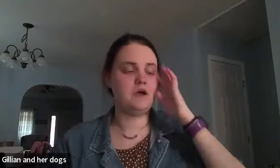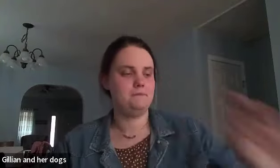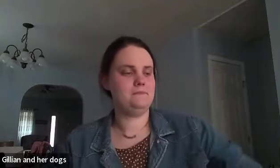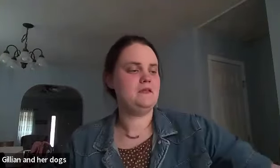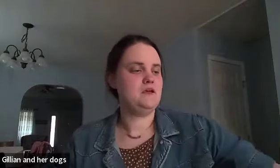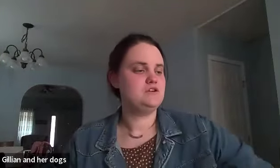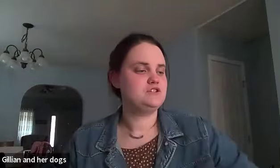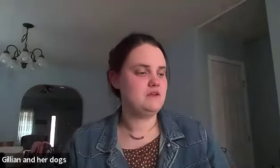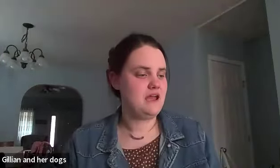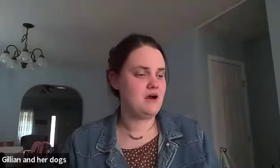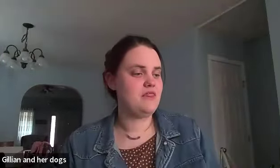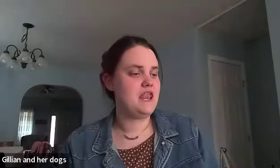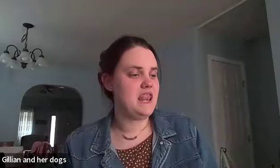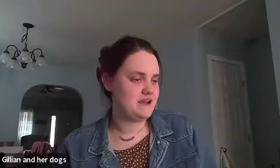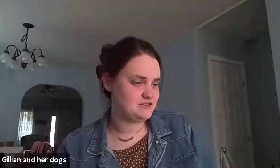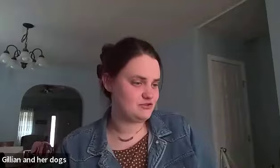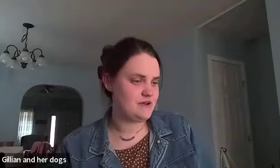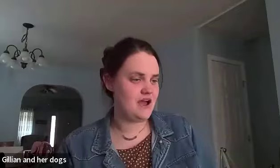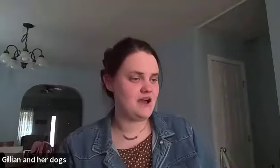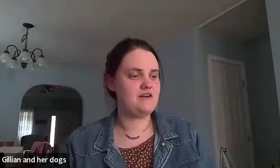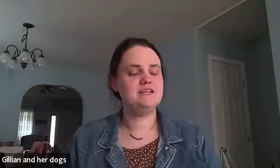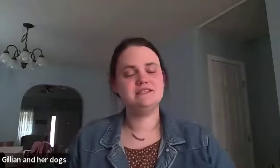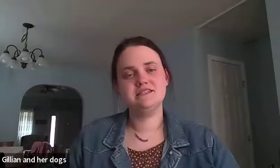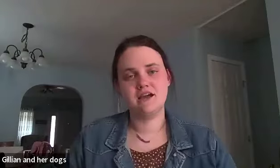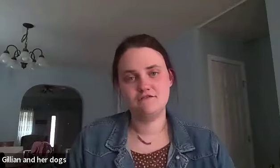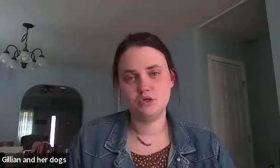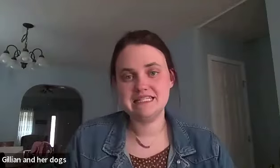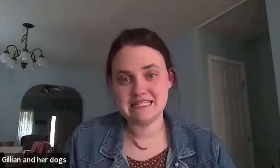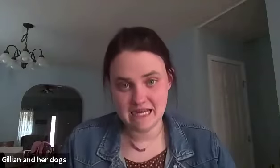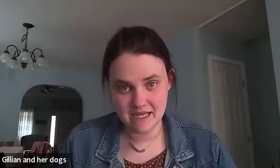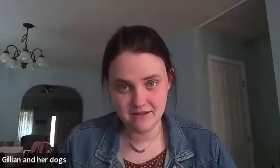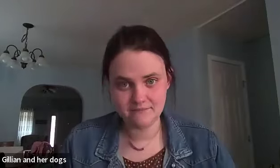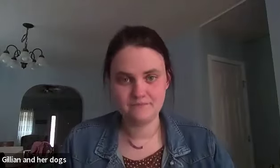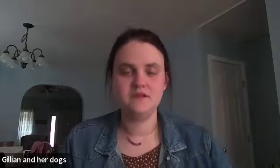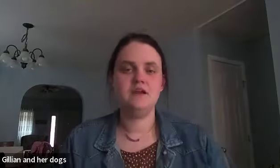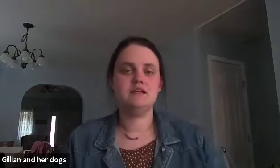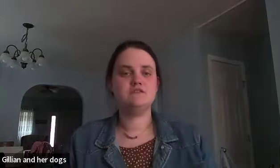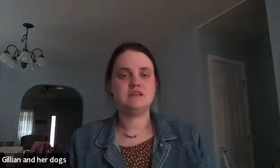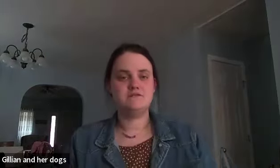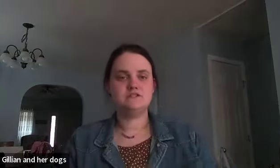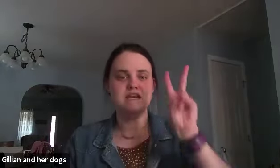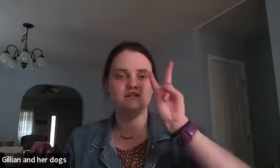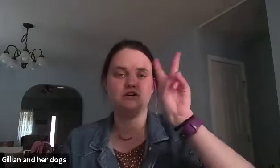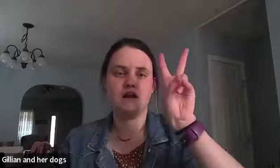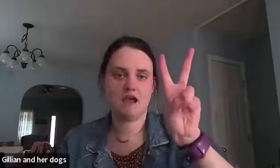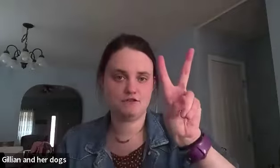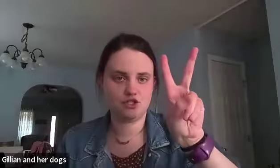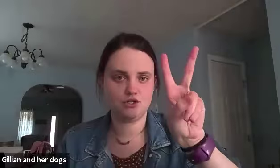Okay, so now the next one we have is the sign for snake. And so the sign for snake is you're going to have a